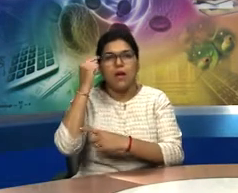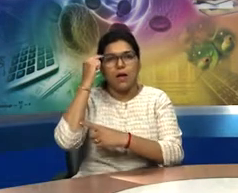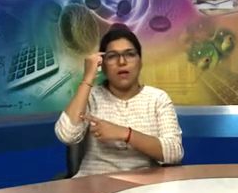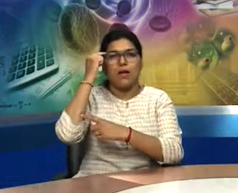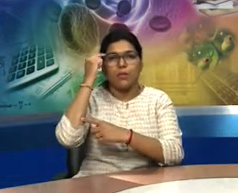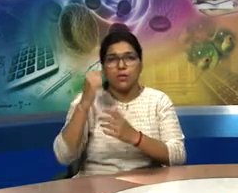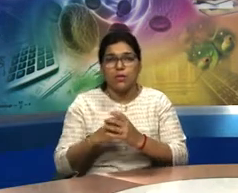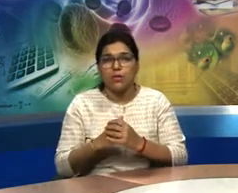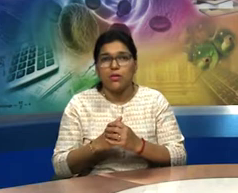Well,